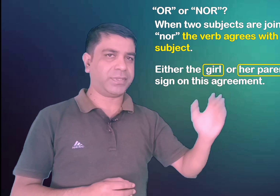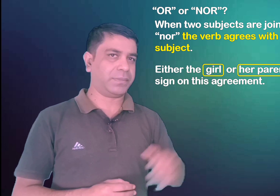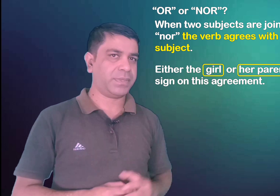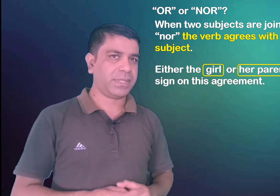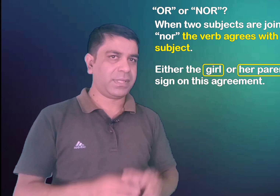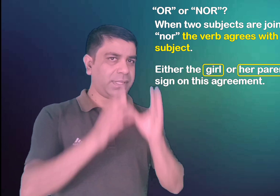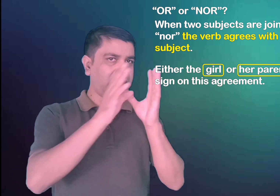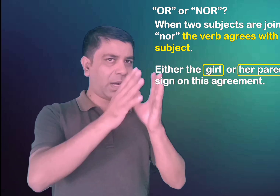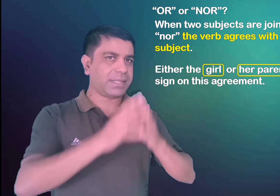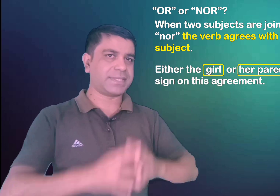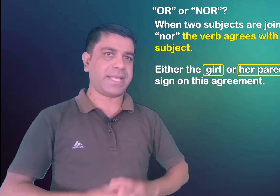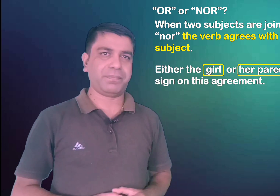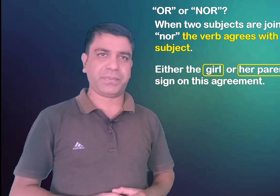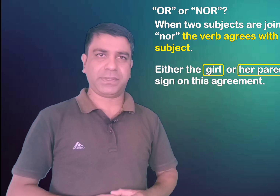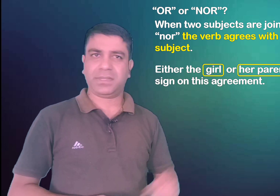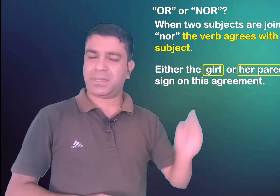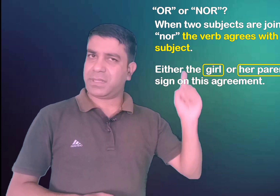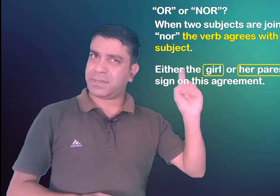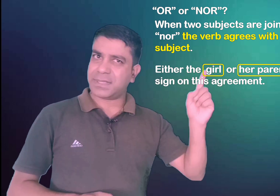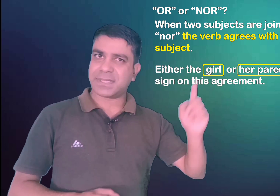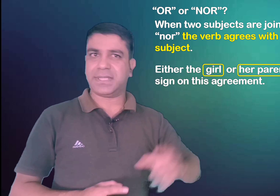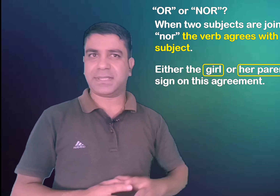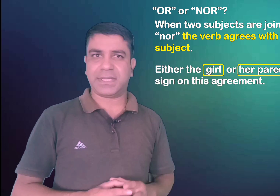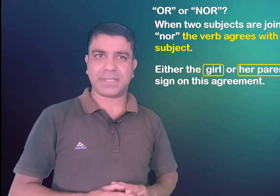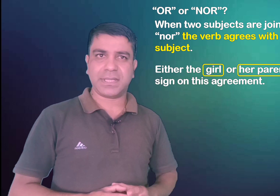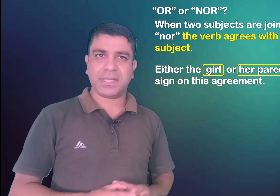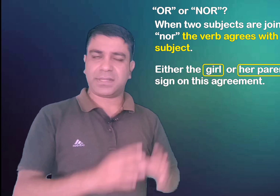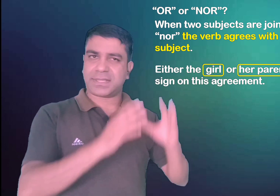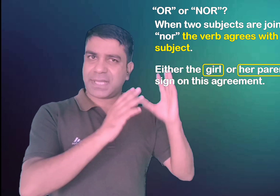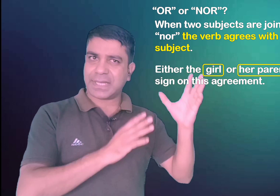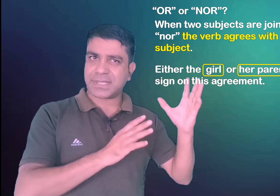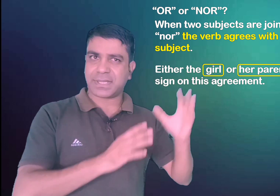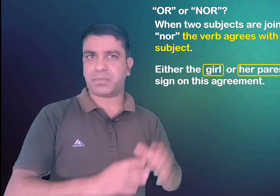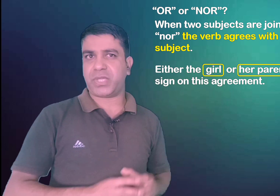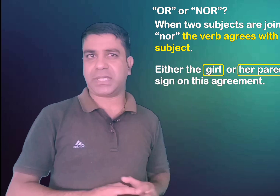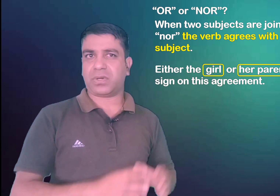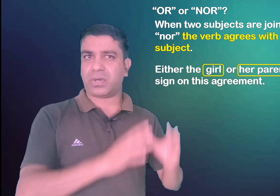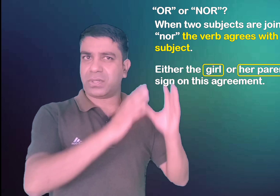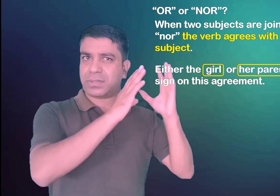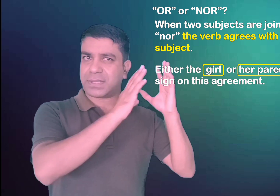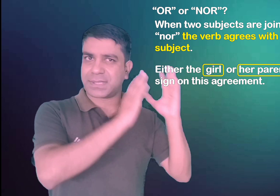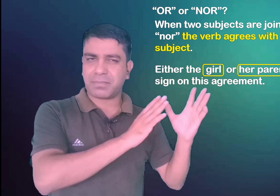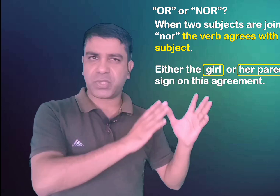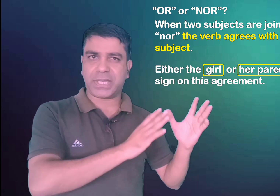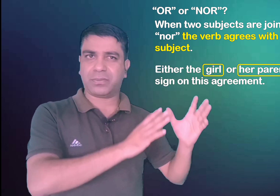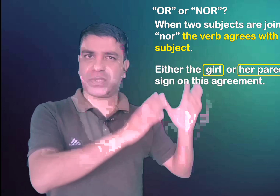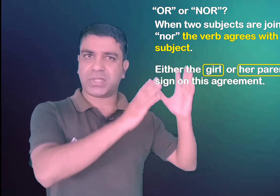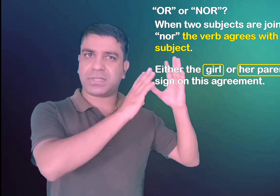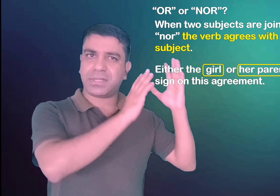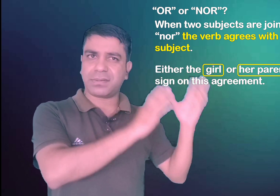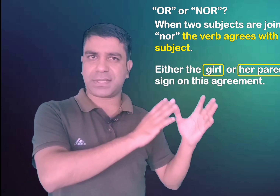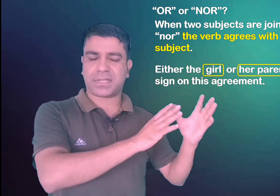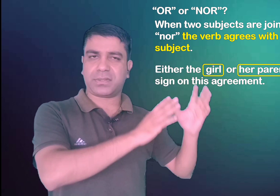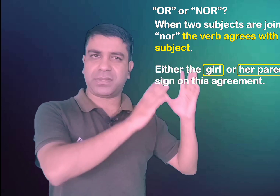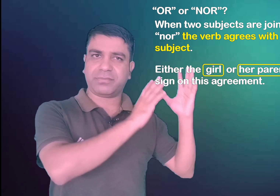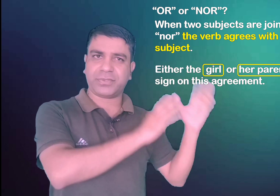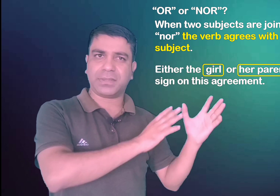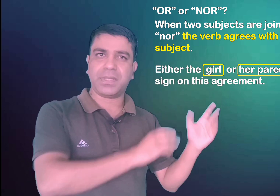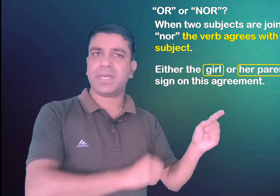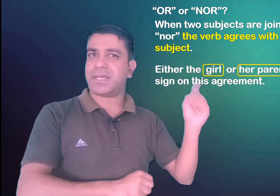verb. In our example, in this sentence, the second subject or the subject which is nearest to the verb